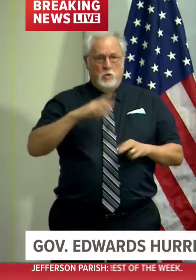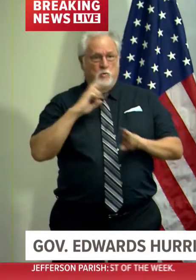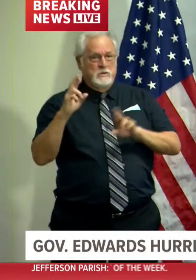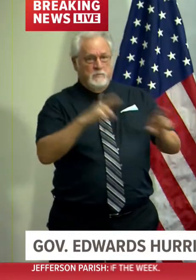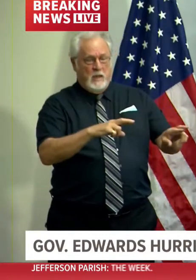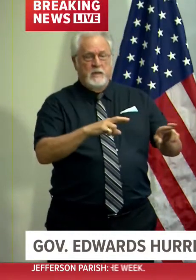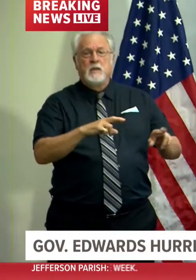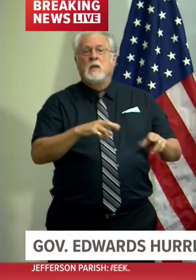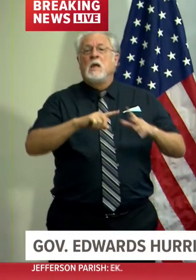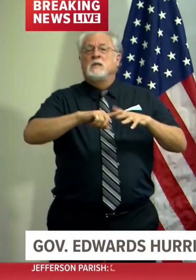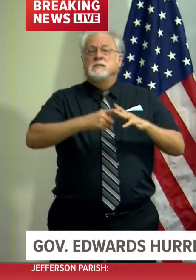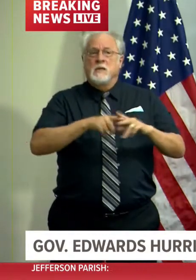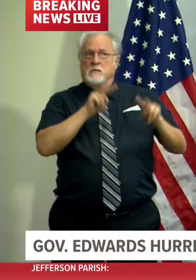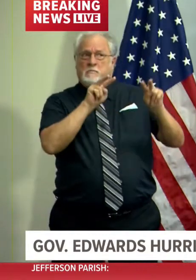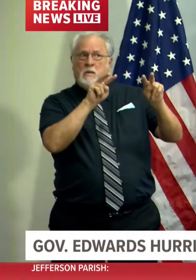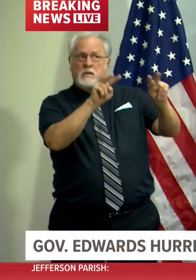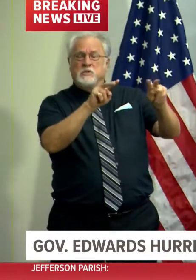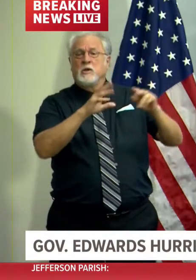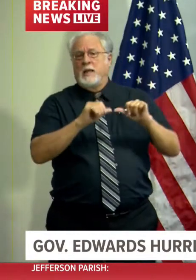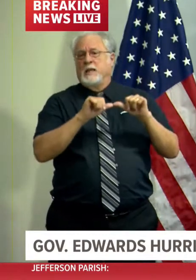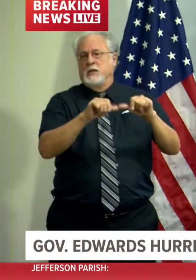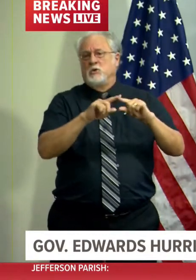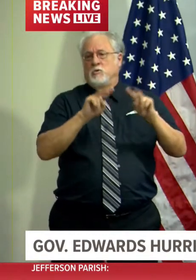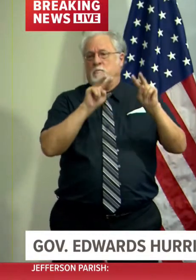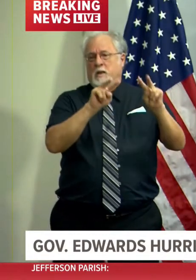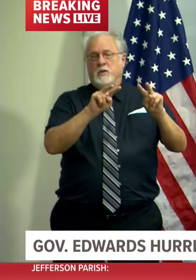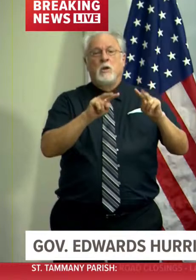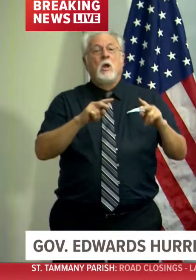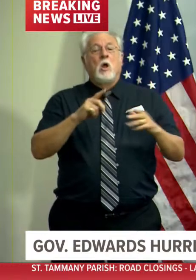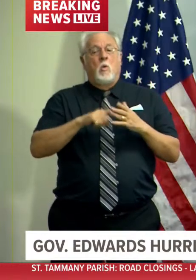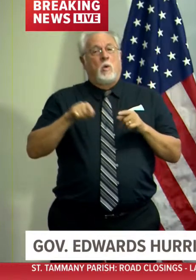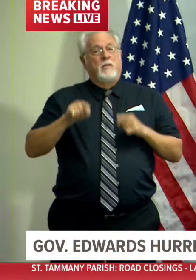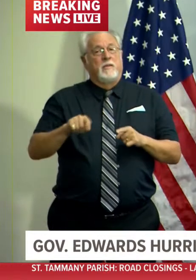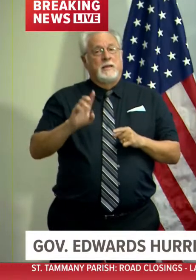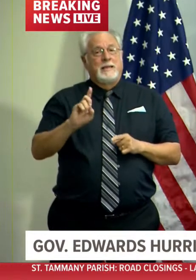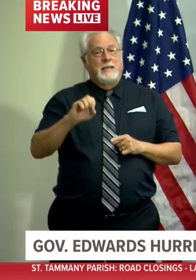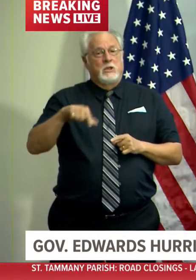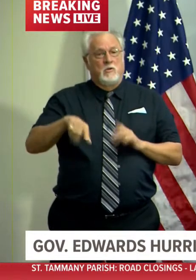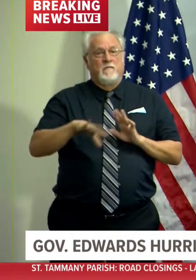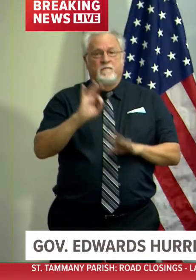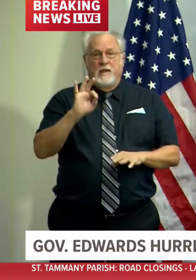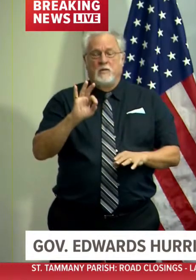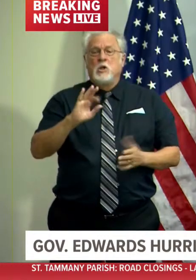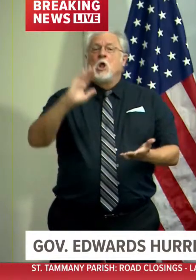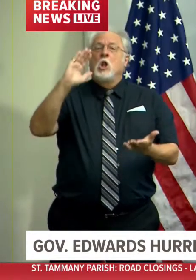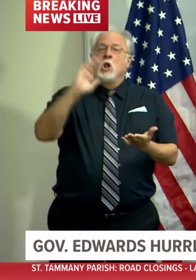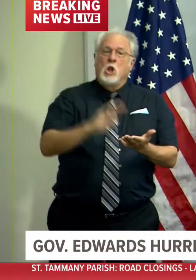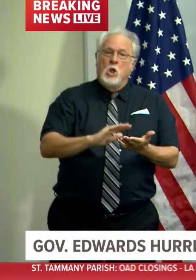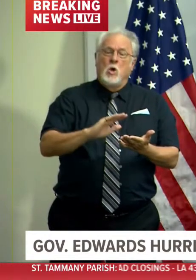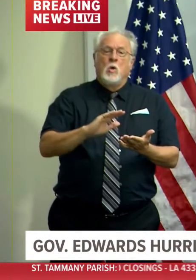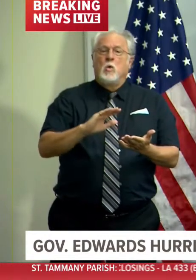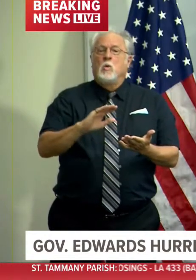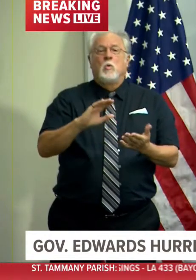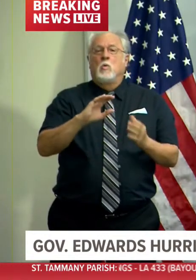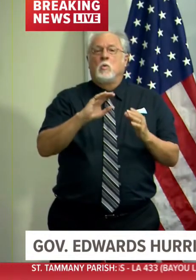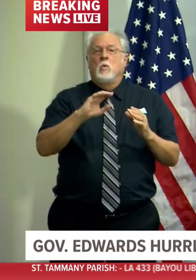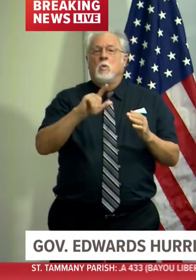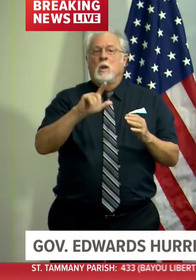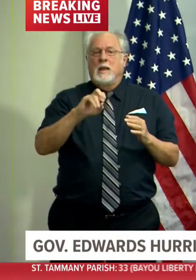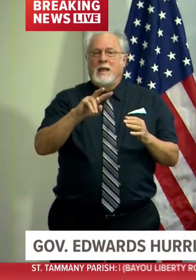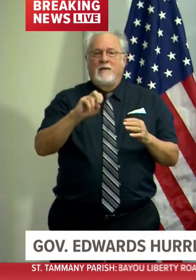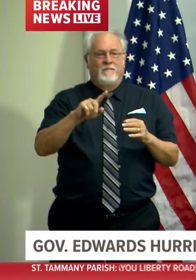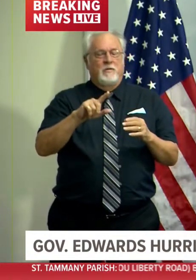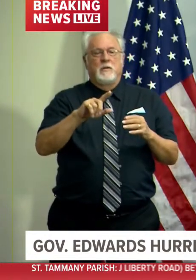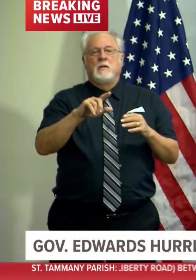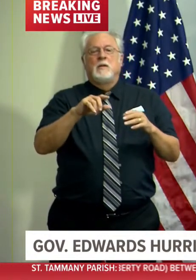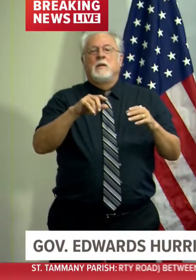responded. They started monitoring, and they're continuing to monitor. What they have found is no low-level detection of chlorine off-site,